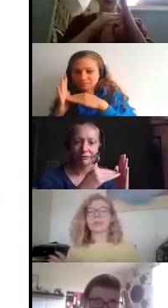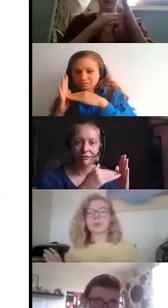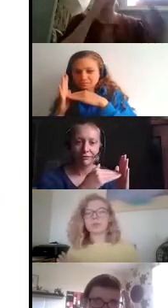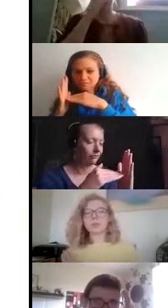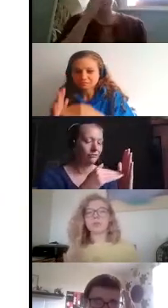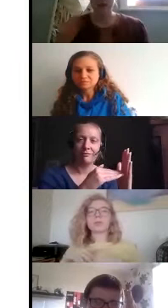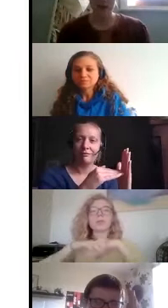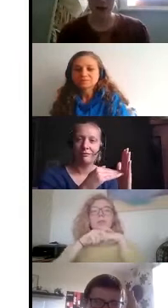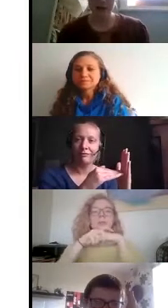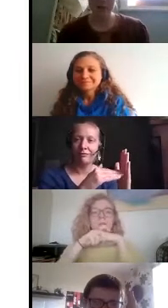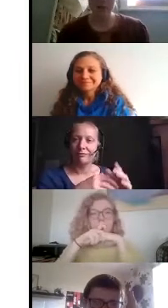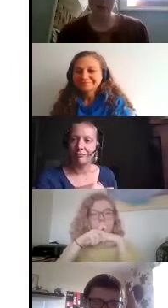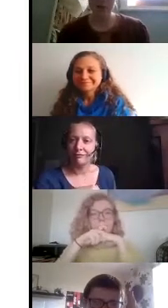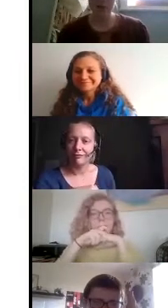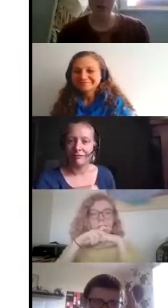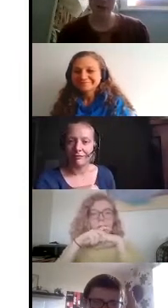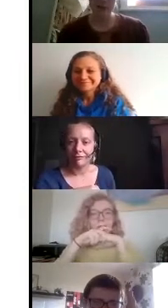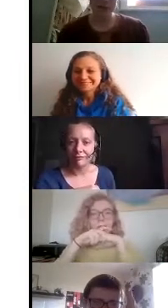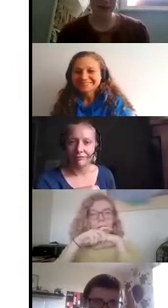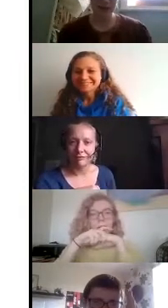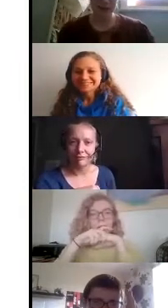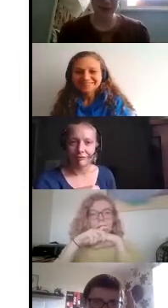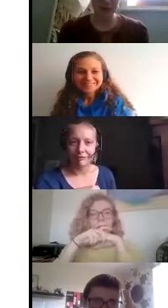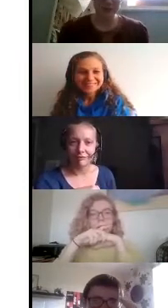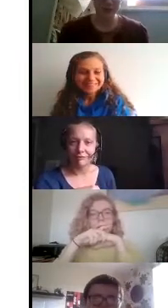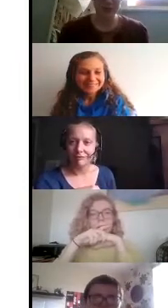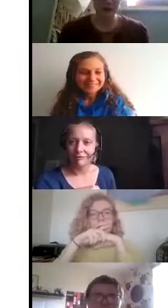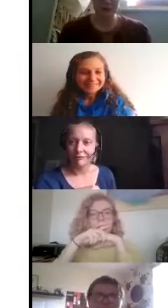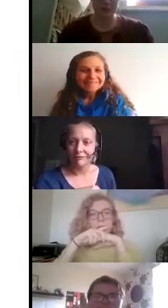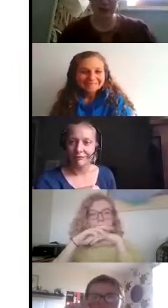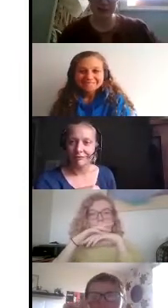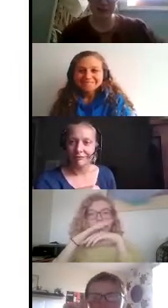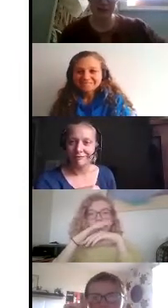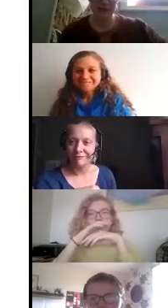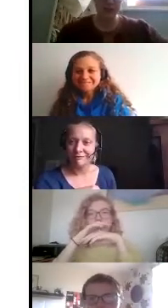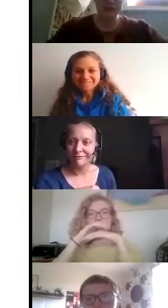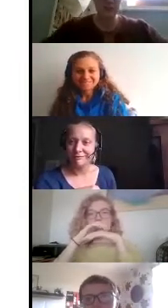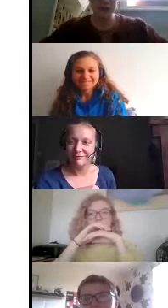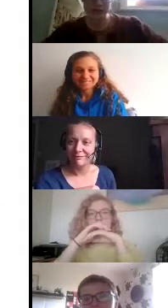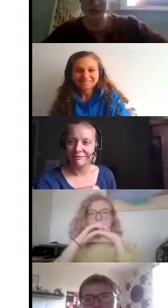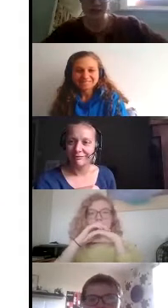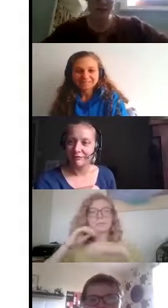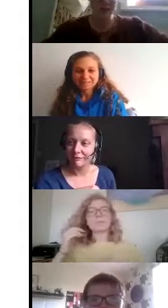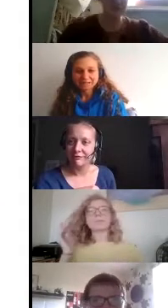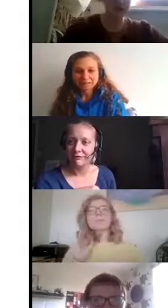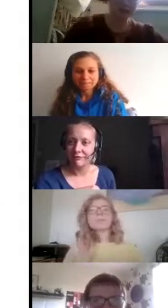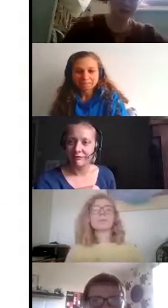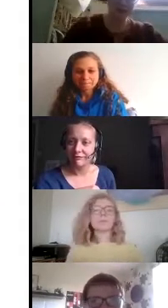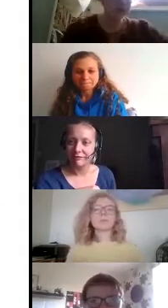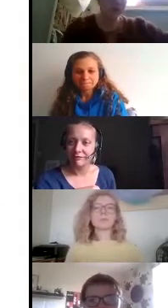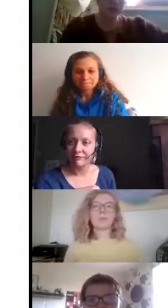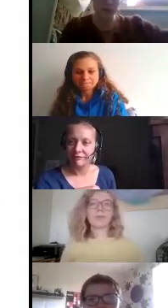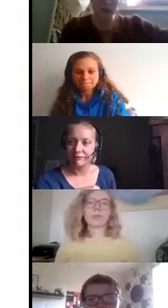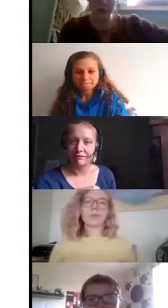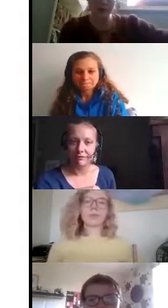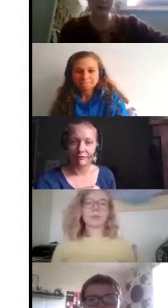of doing that. So what we'll do, we'll go through that one more time, and then we can have a bit of time to practice. And if anyone has any questions about a specific letter, we can